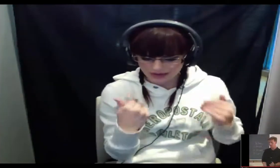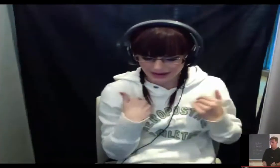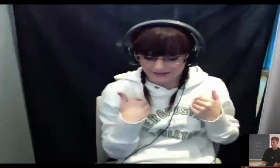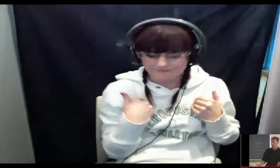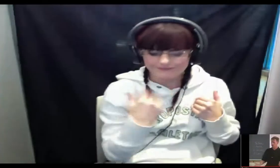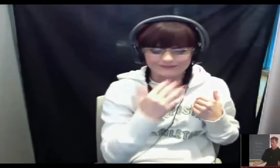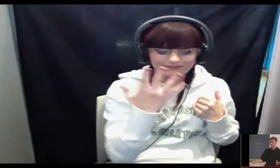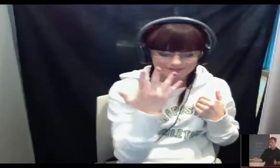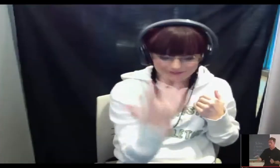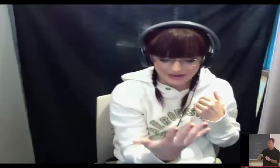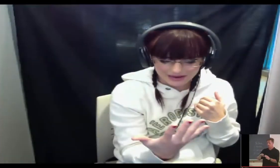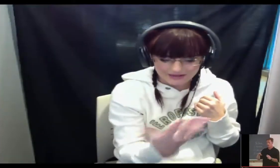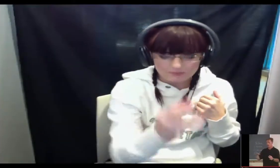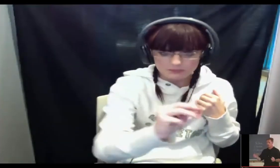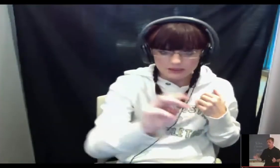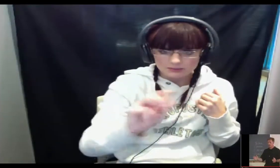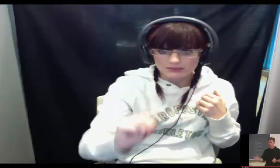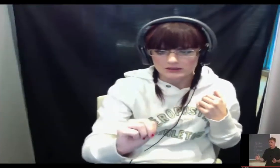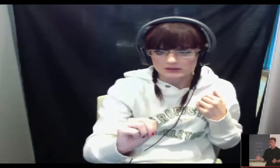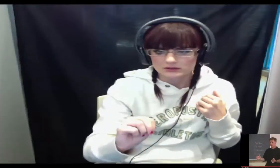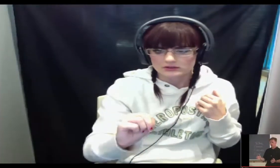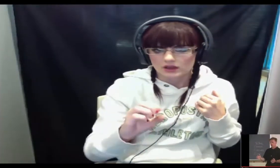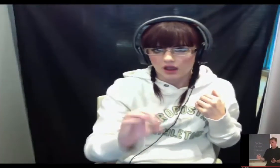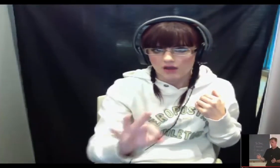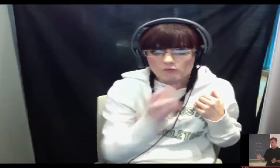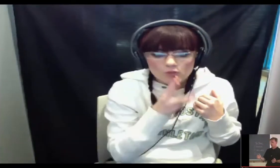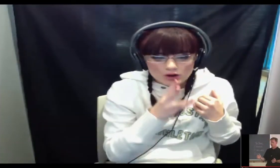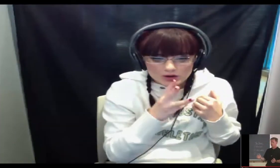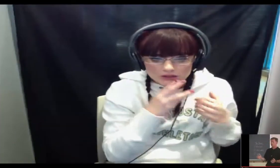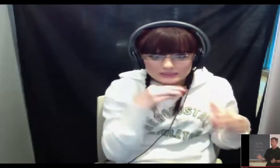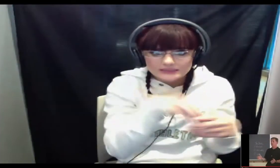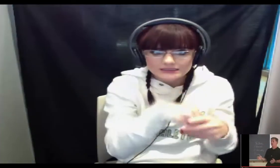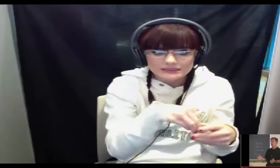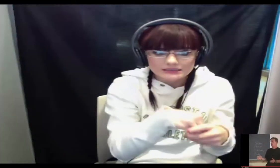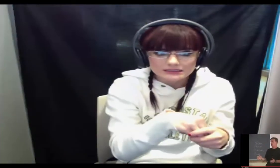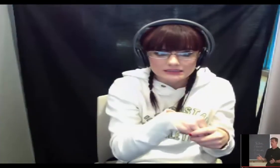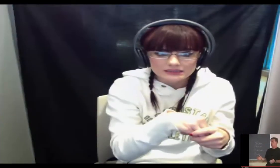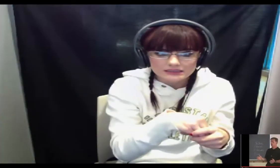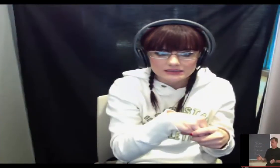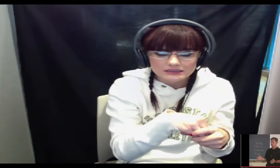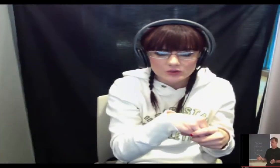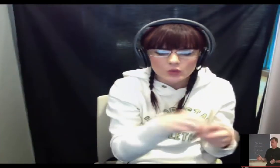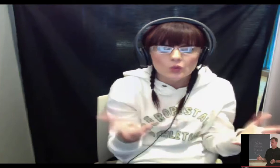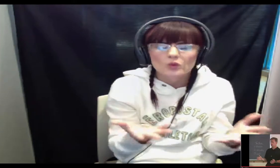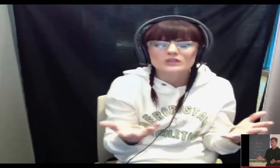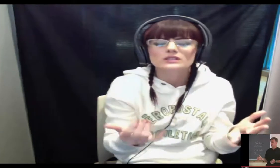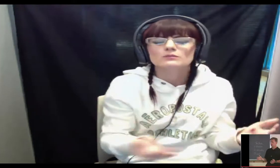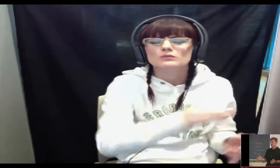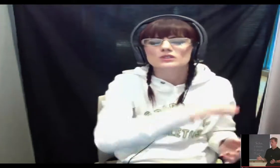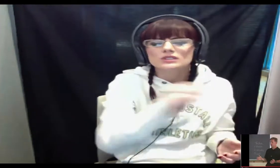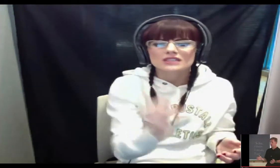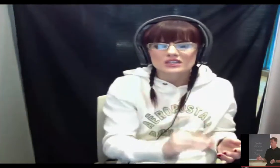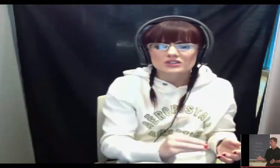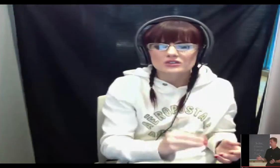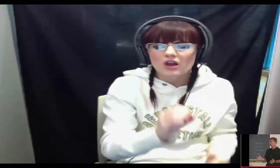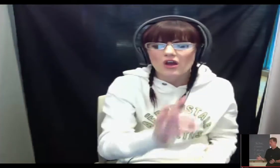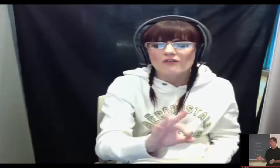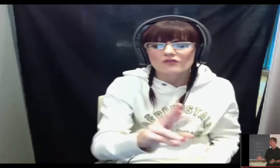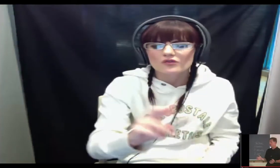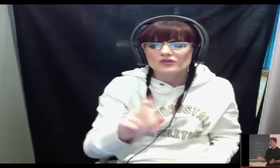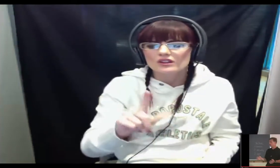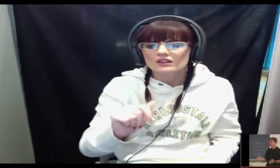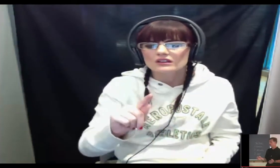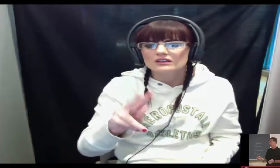this box of air that I've got. What is the percentage of the relative humidity? What's